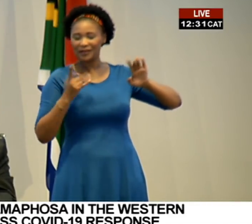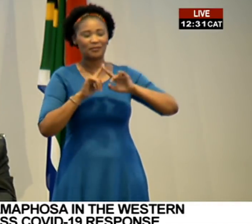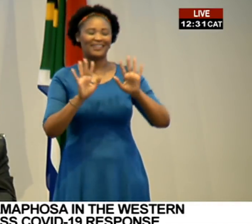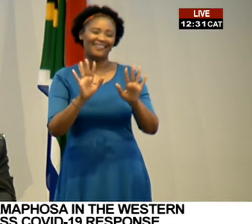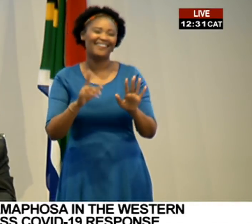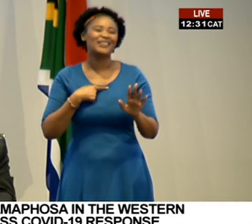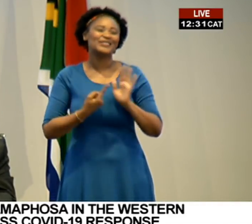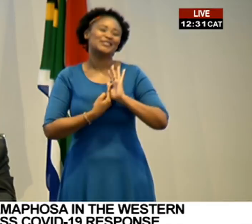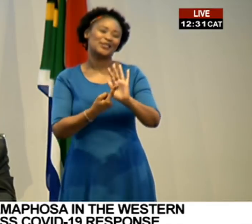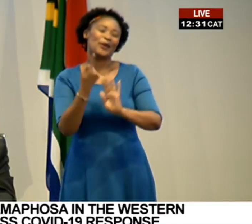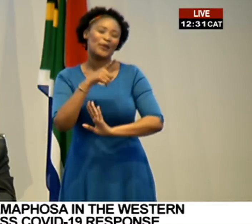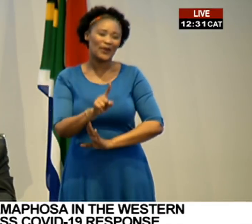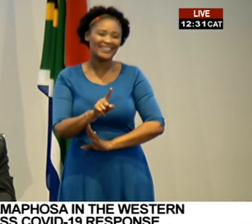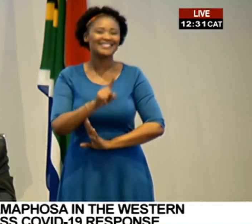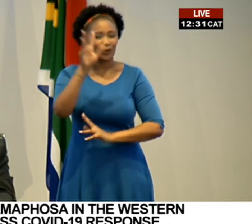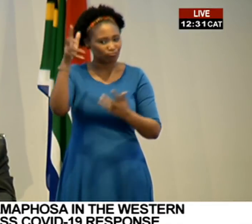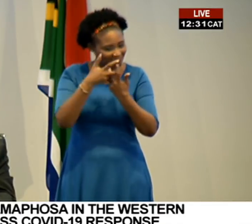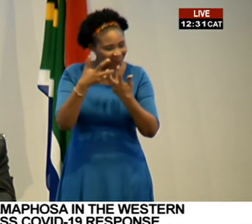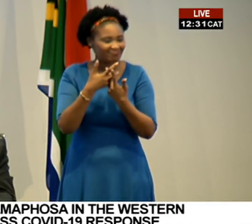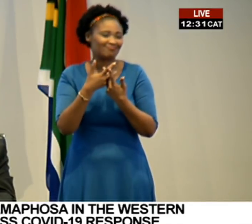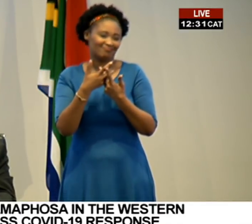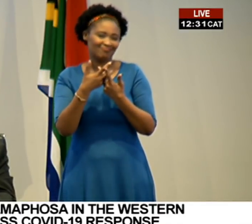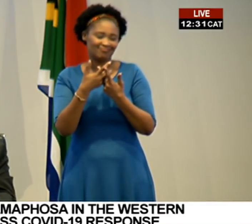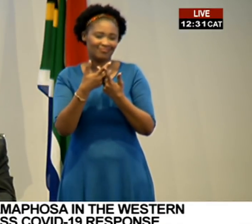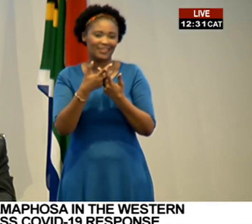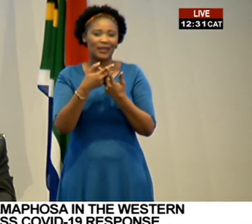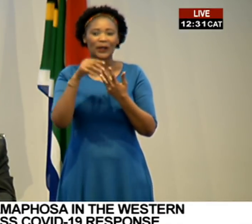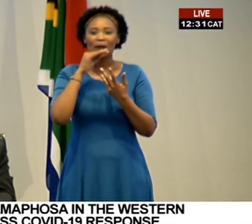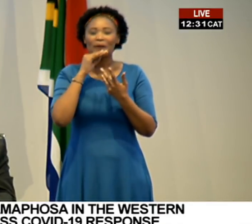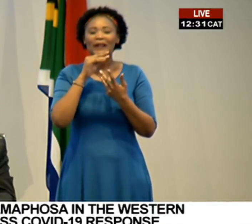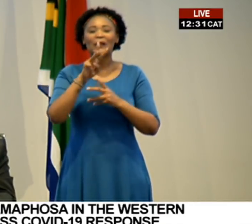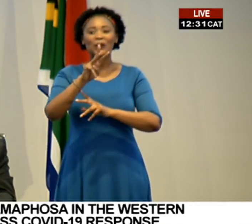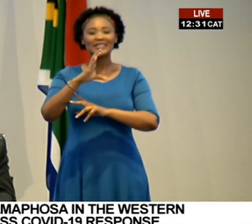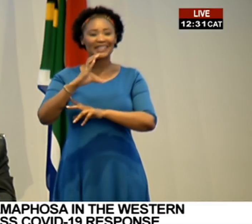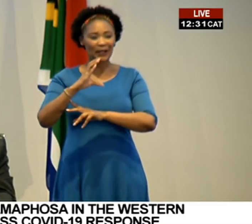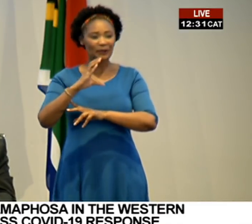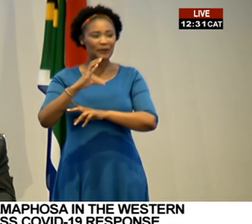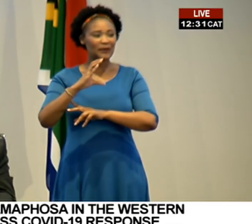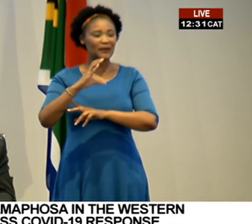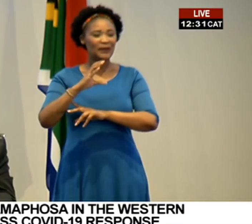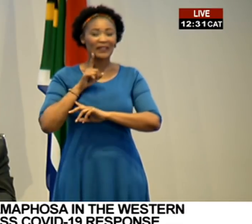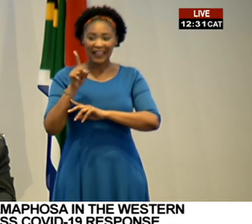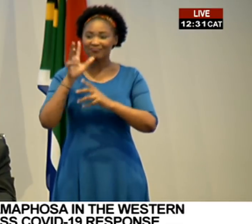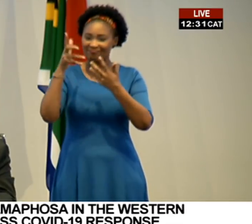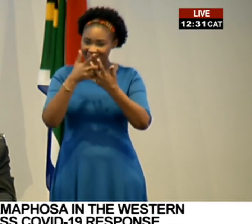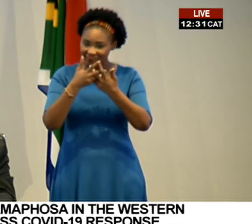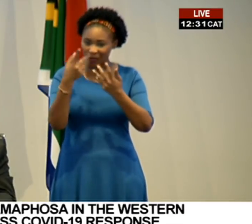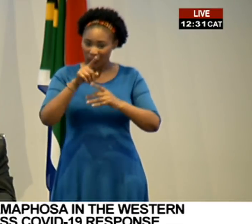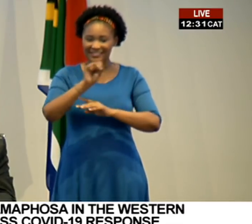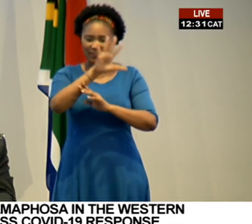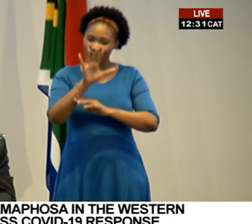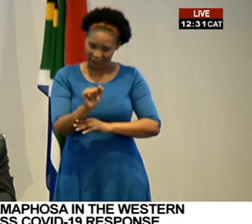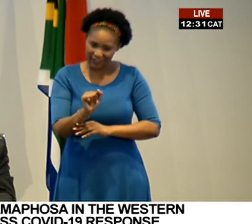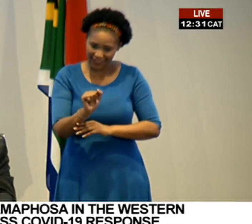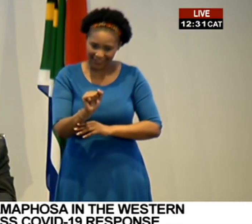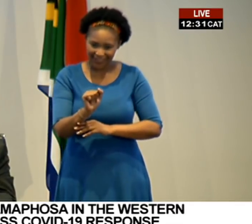are dynamically linked, because the Western Cape is part and parcel of South Africa.